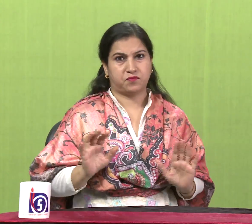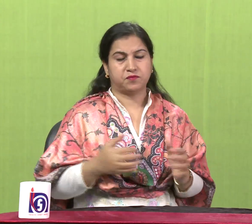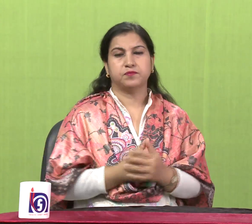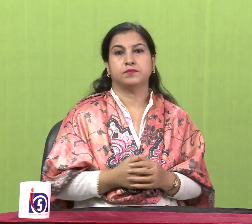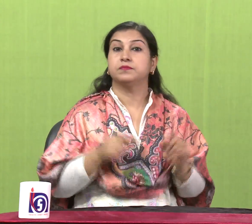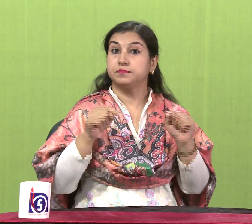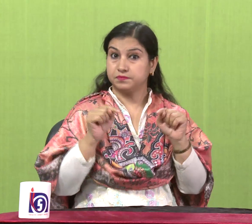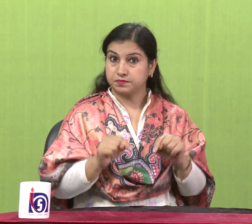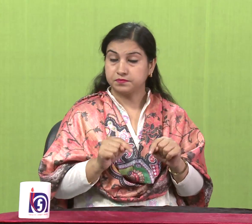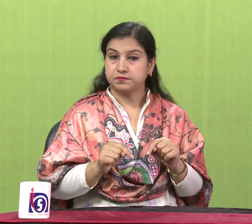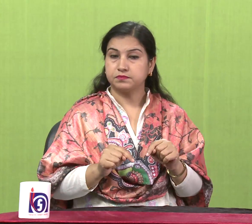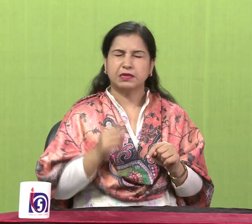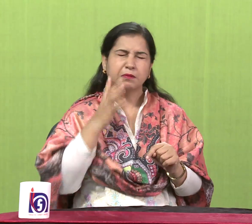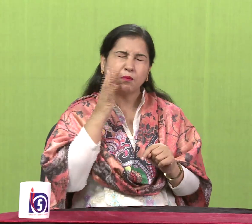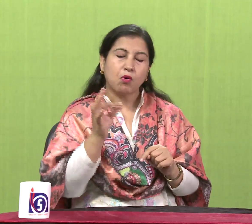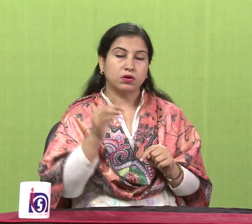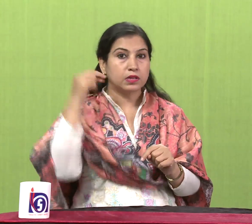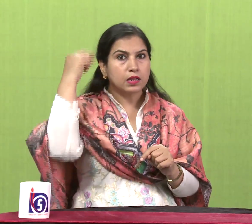There are two causes of this imbalance.